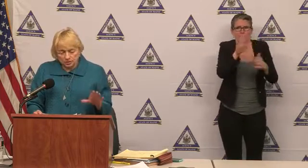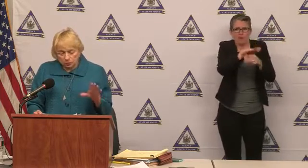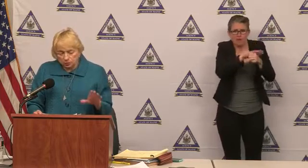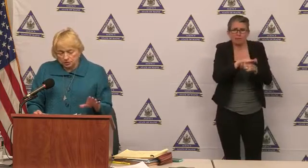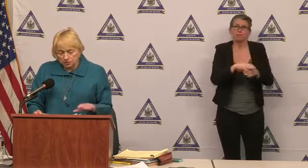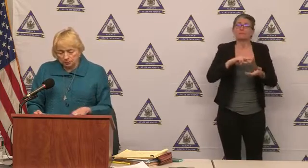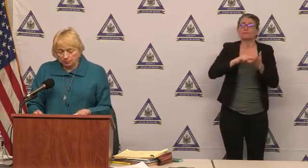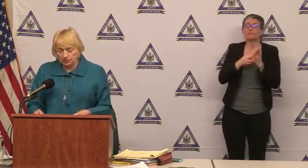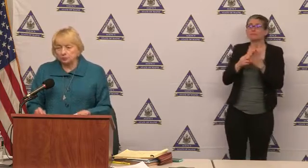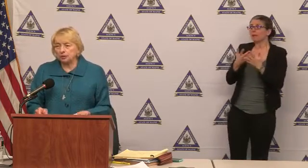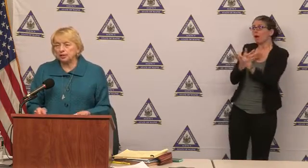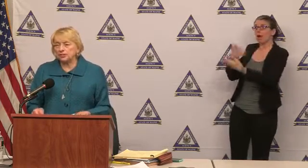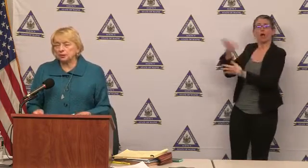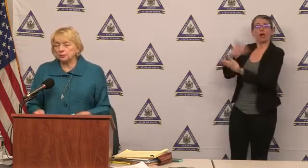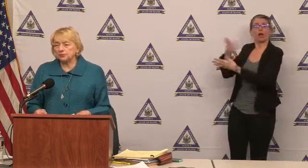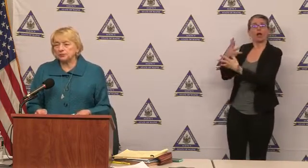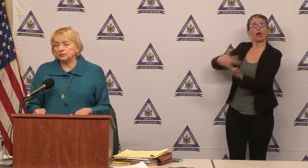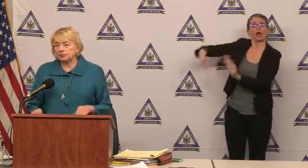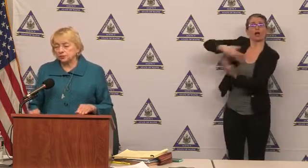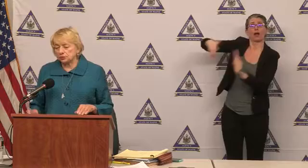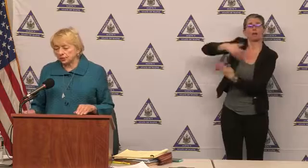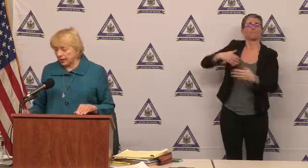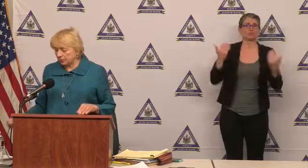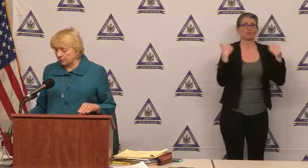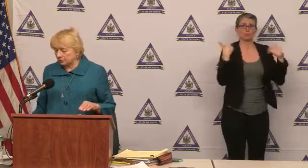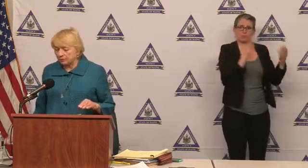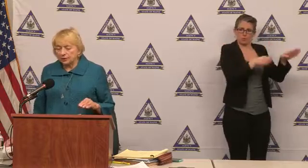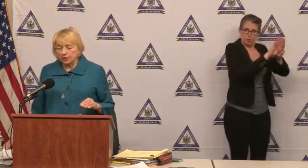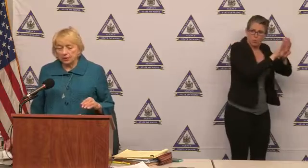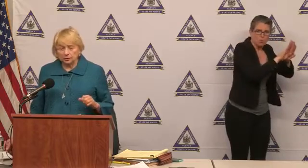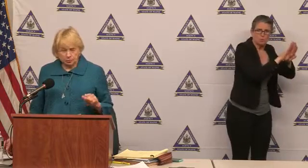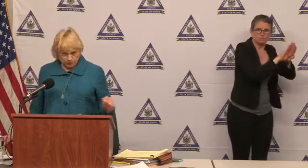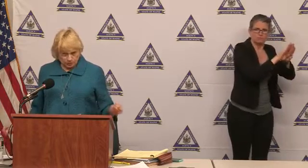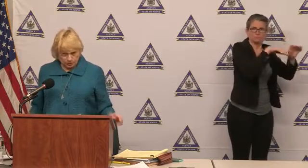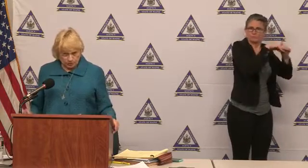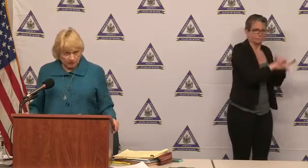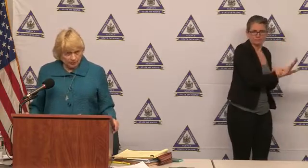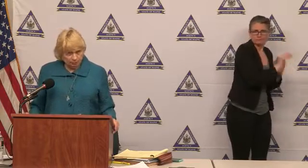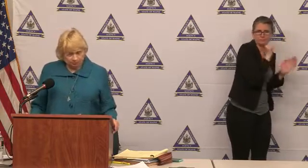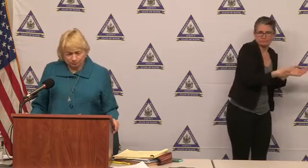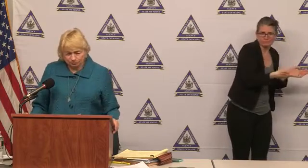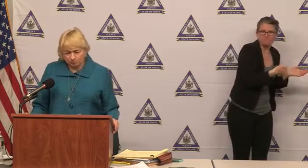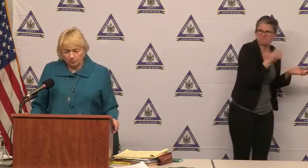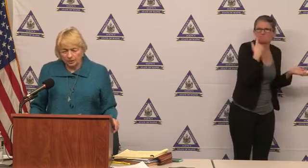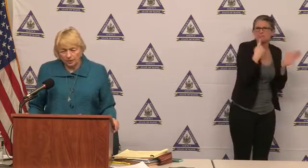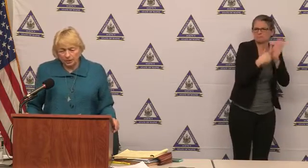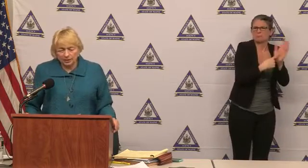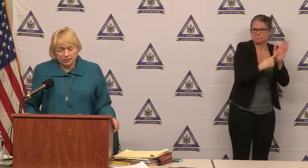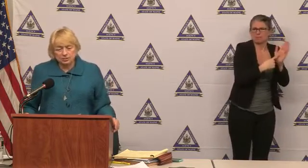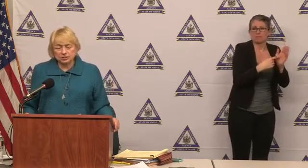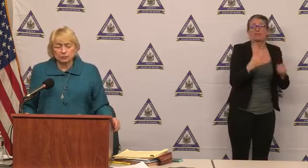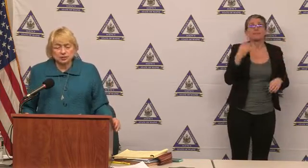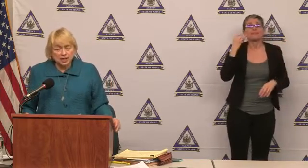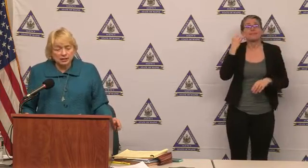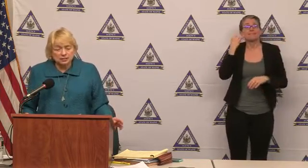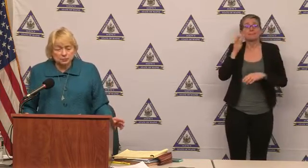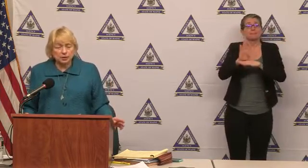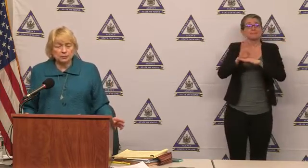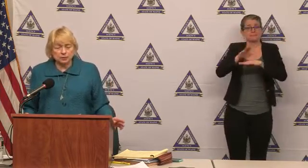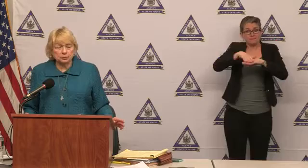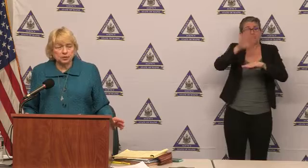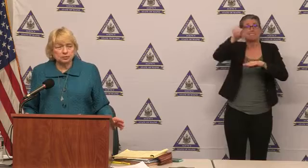their doors to the public to minimize opportunities for social gatherings and groups of more than 10. And that was not an